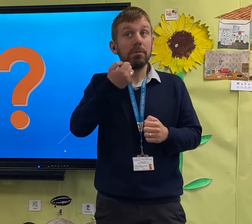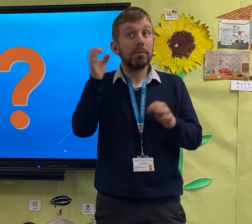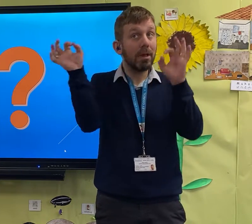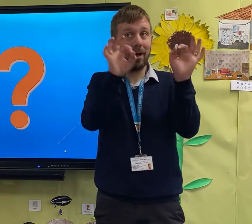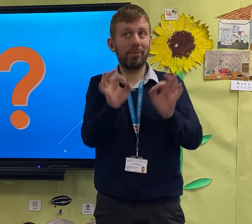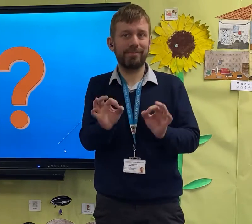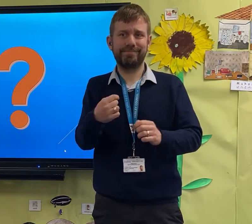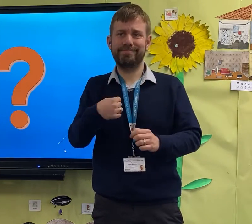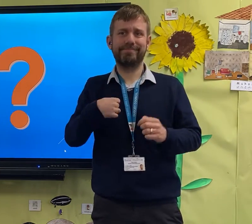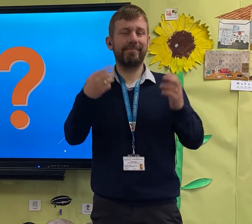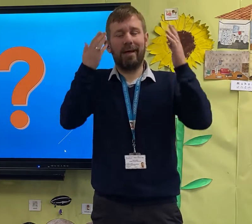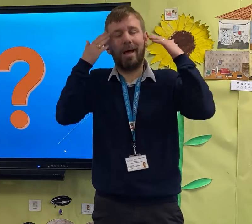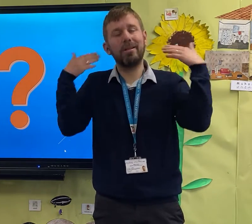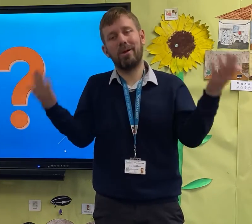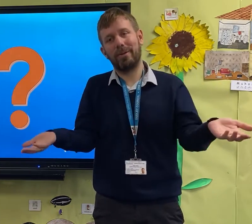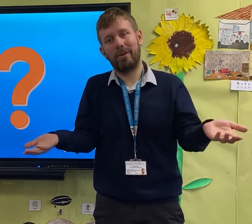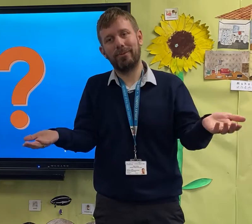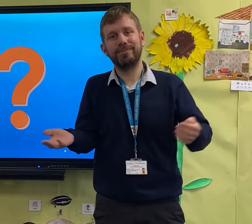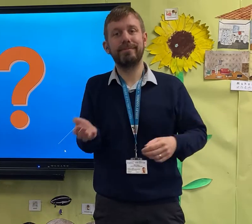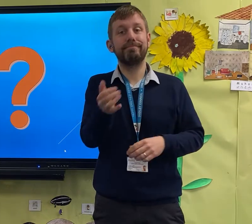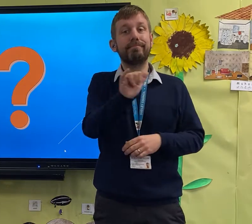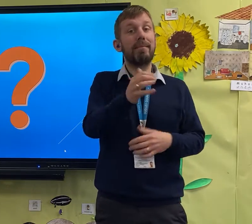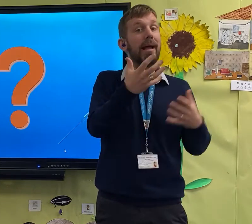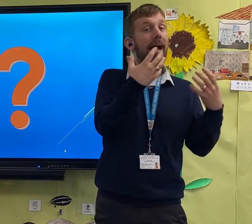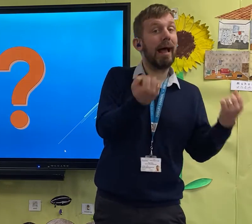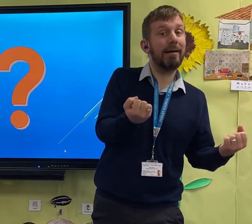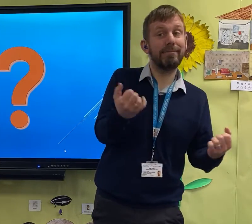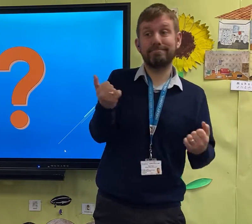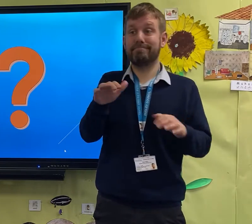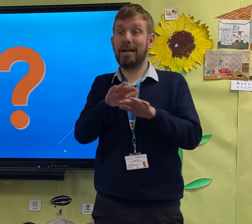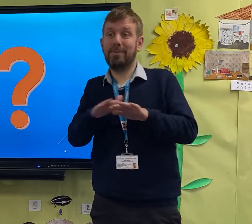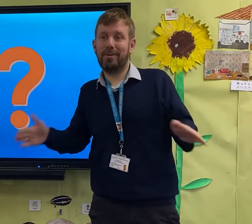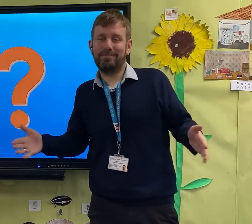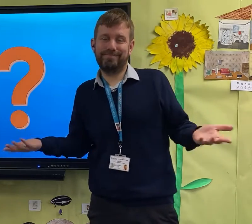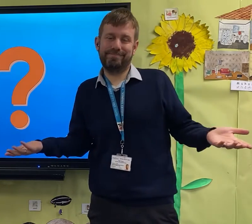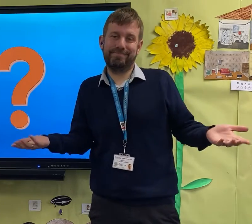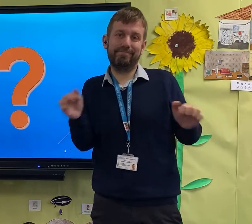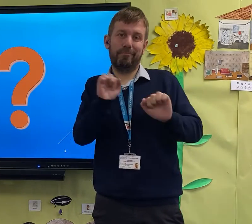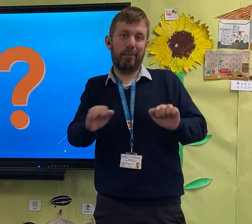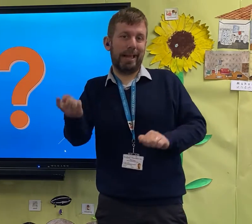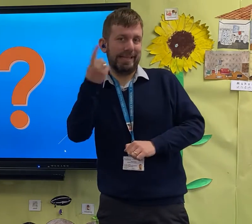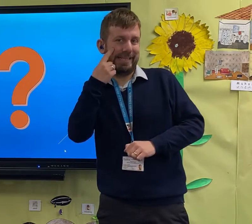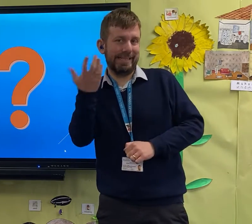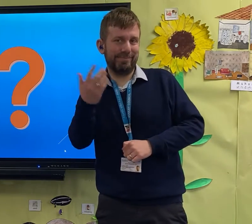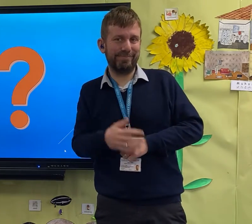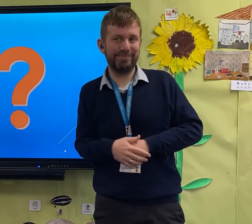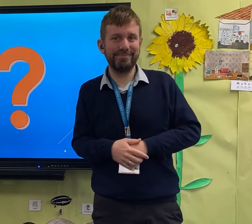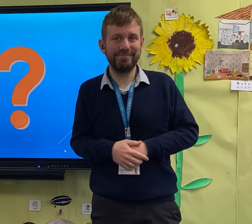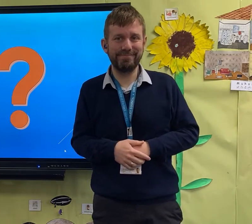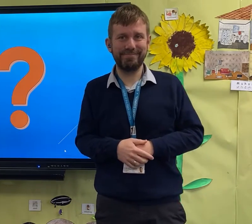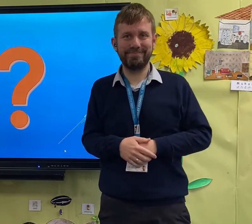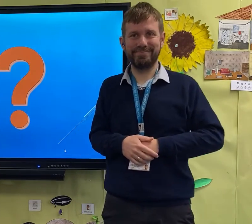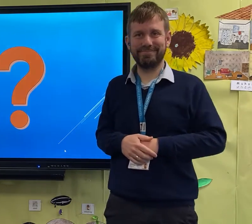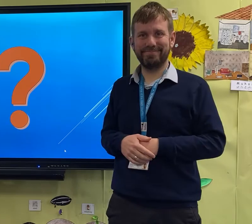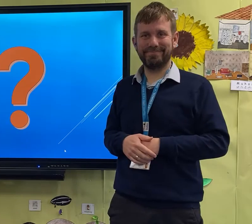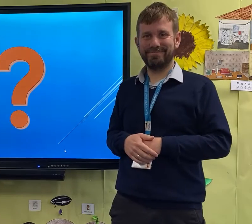This winter, do you think it will snow? Well, I don't know. Maybe we will have snow, but maybe we won't. We will have to wait and see.